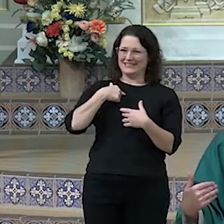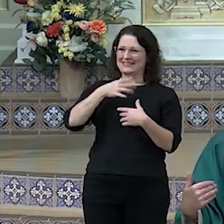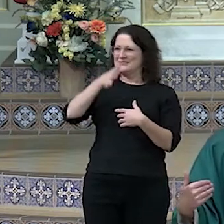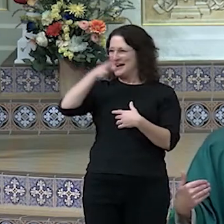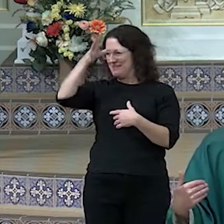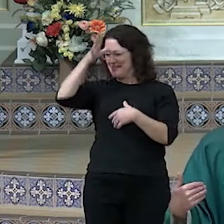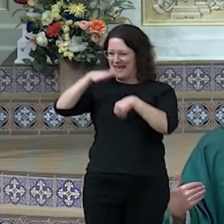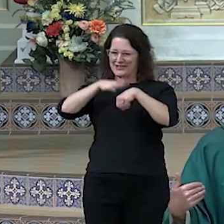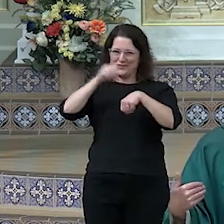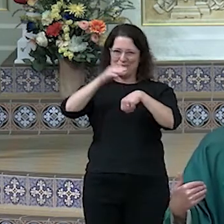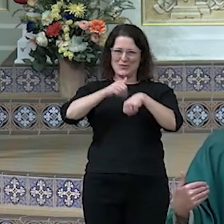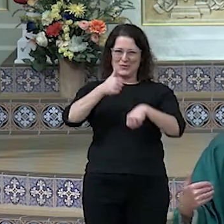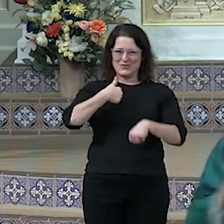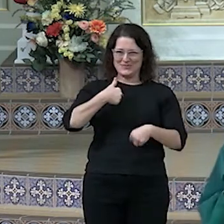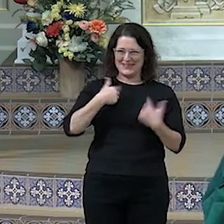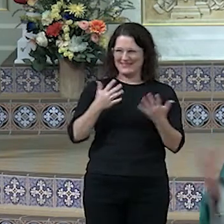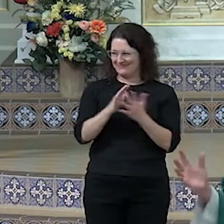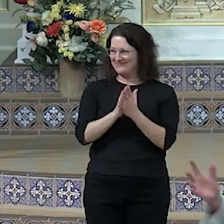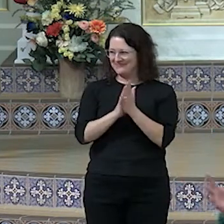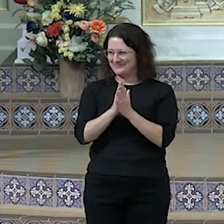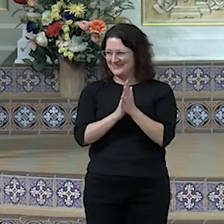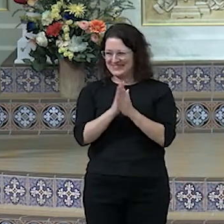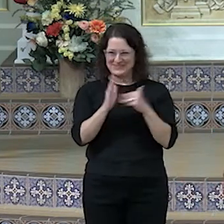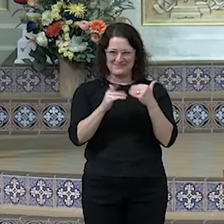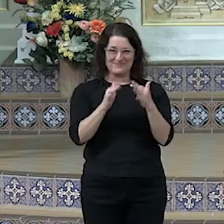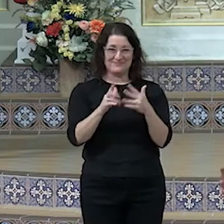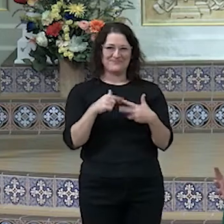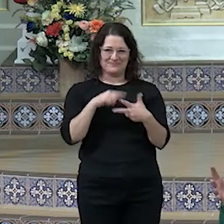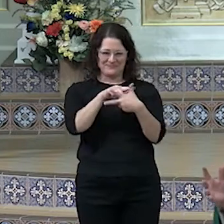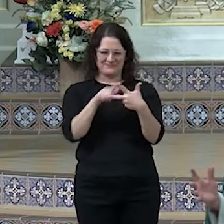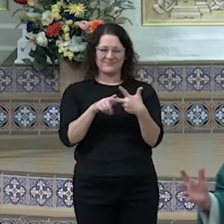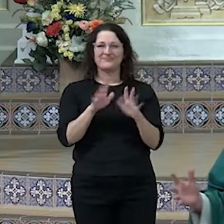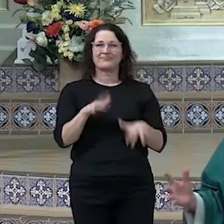mom and dad to myself. And I remember vividly